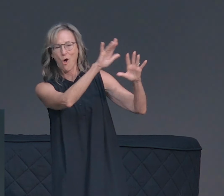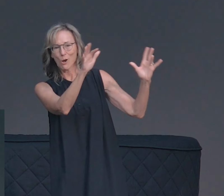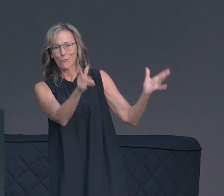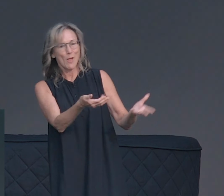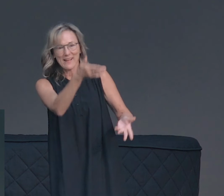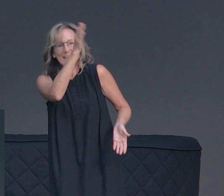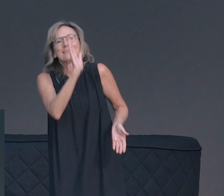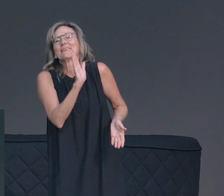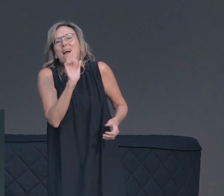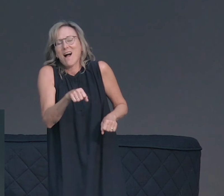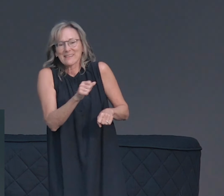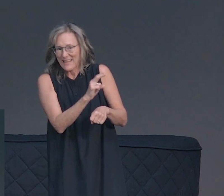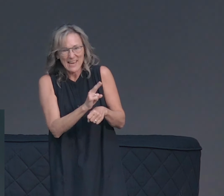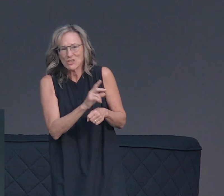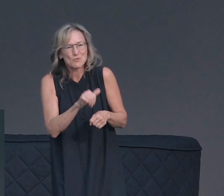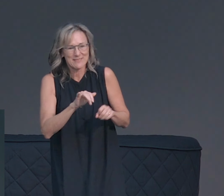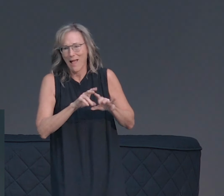such a way?